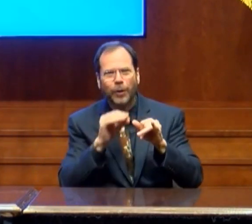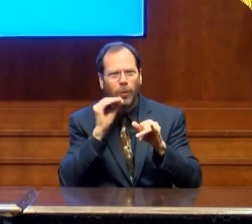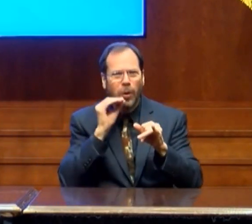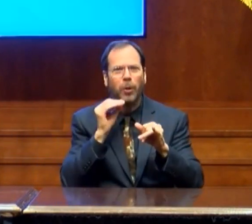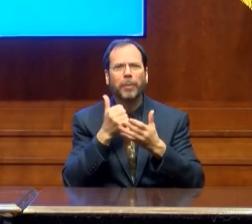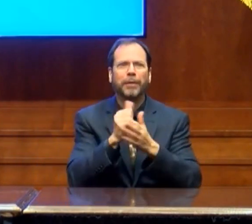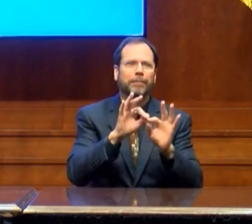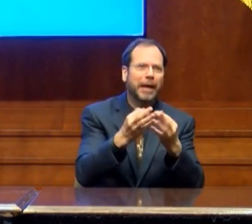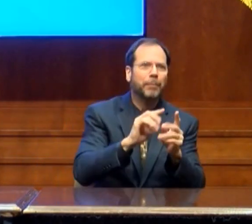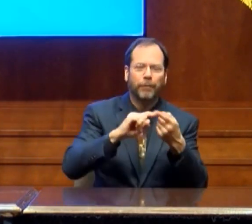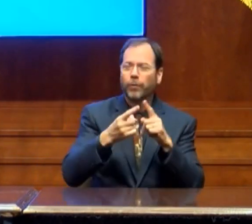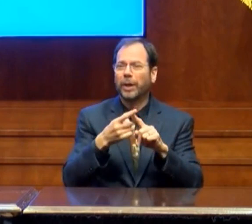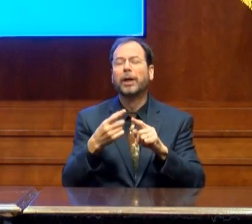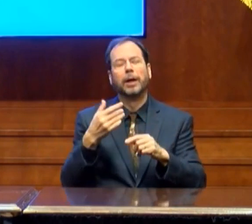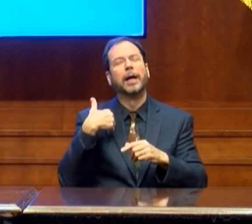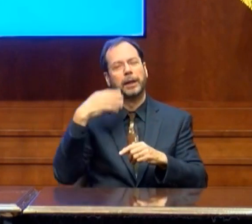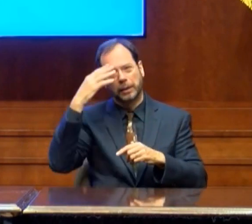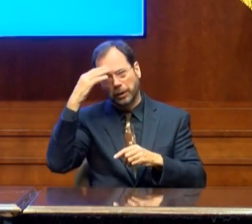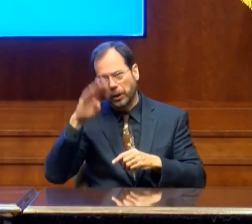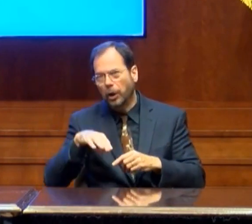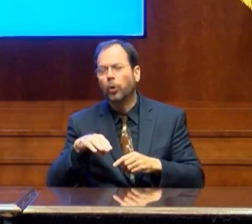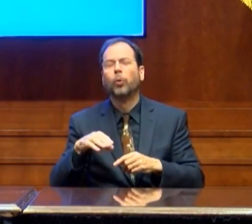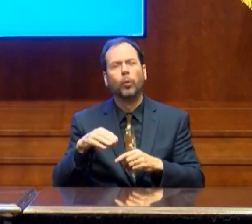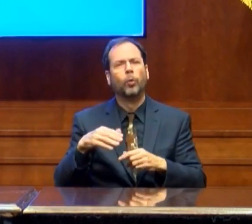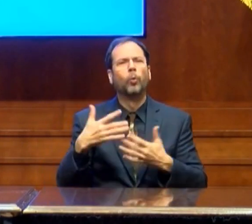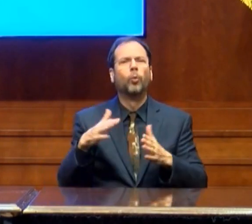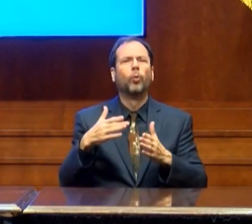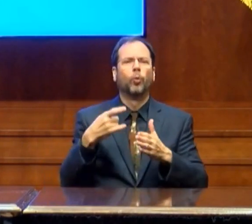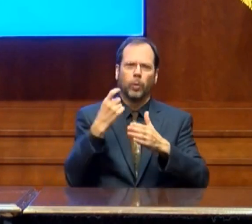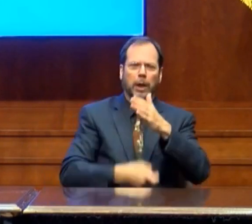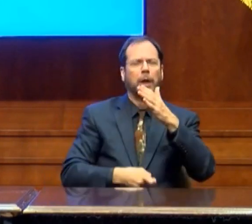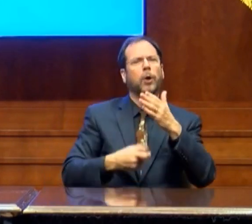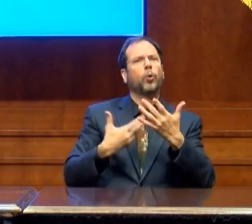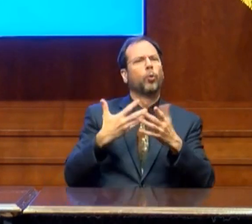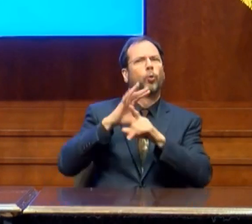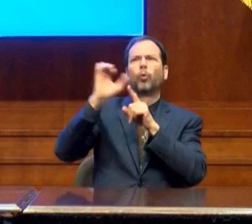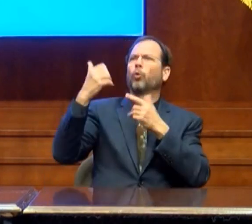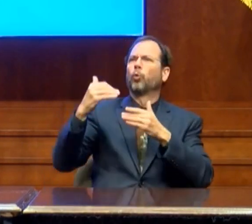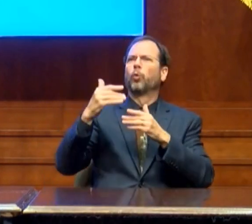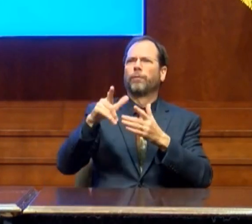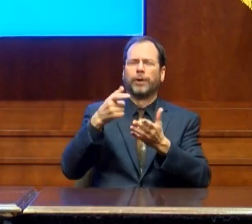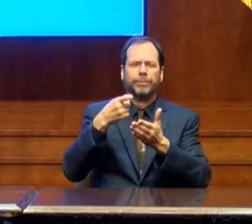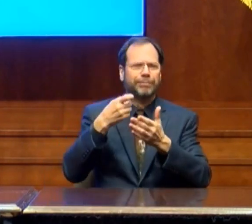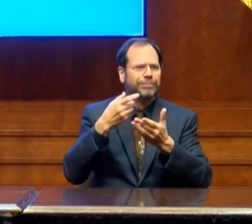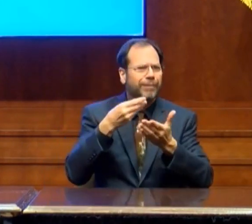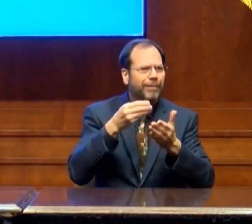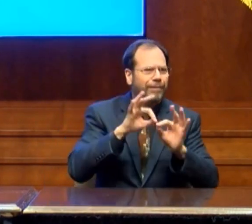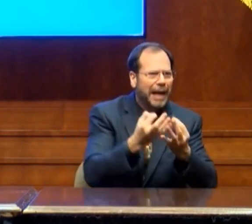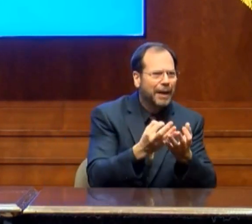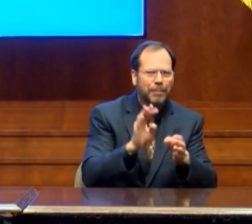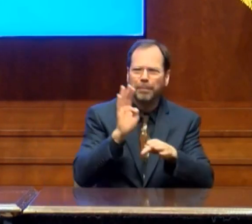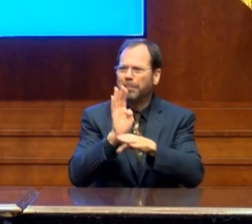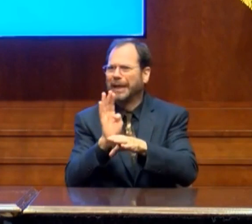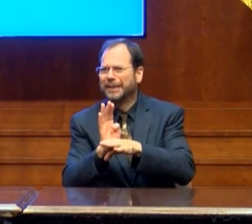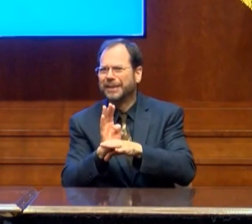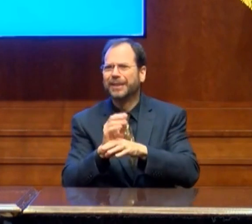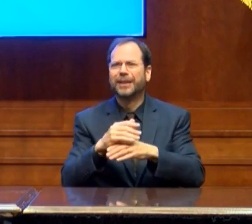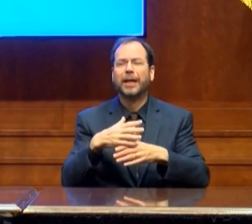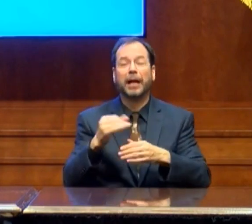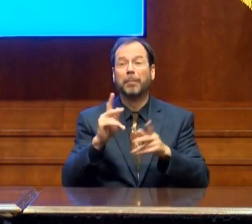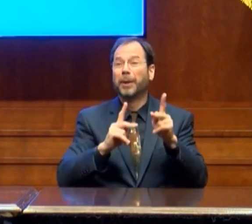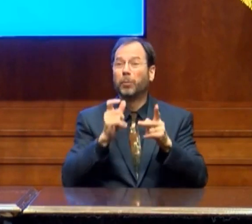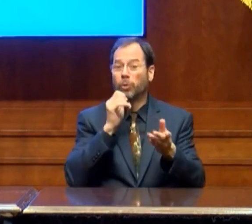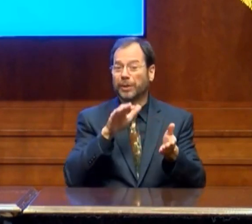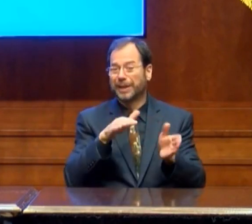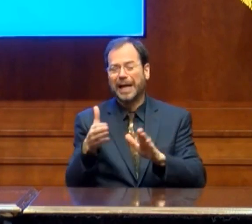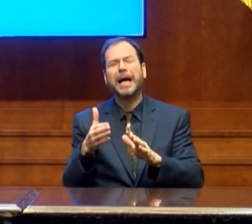friends. Though the cost has been high for families and businesses, and each life lost